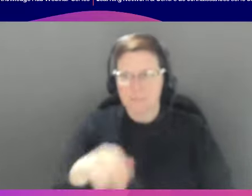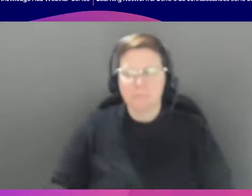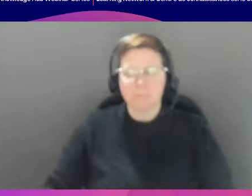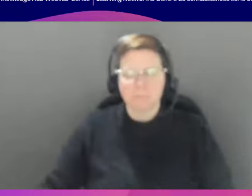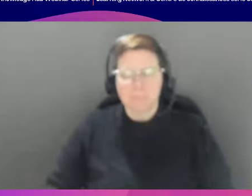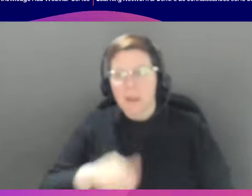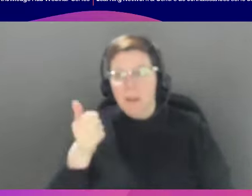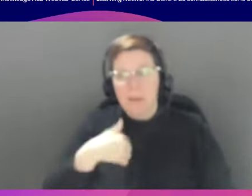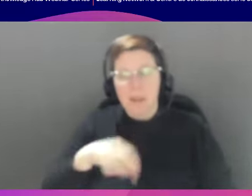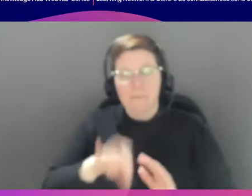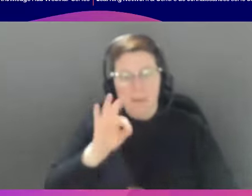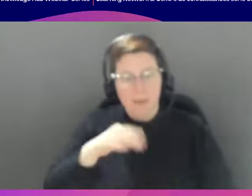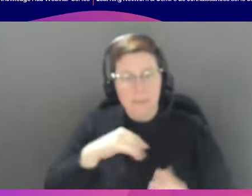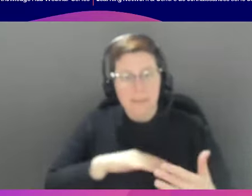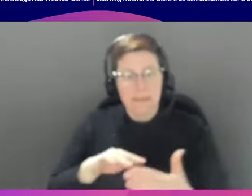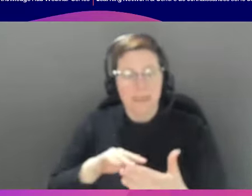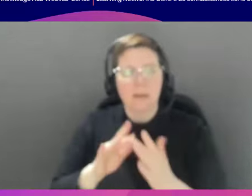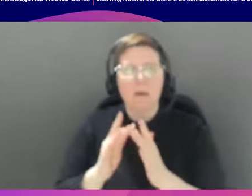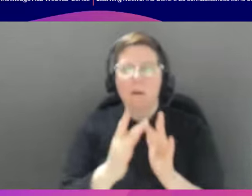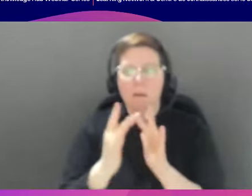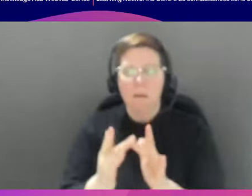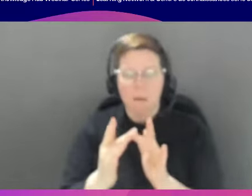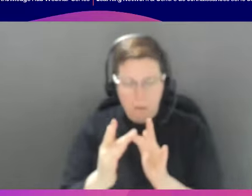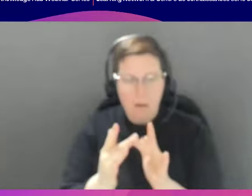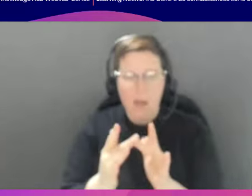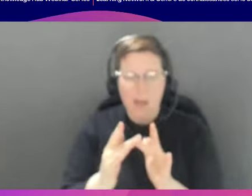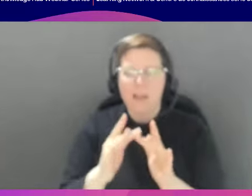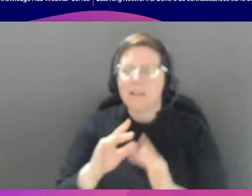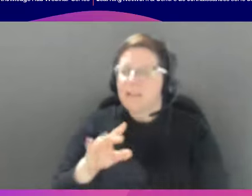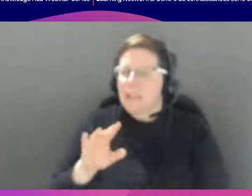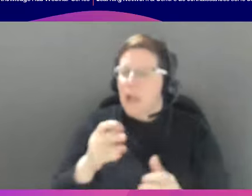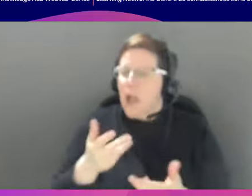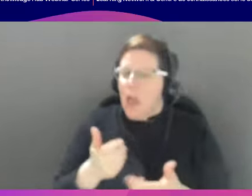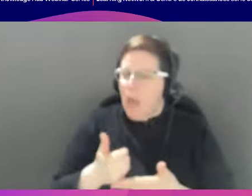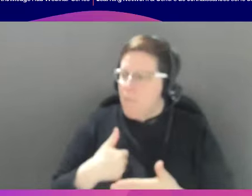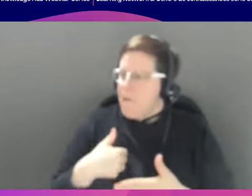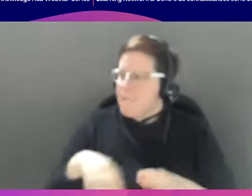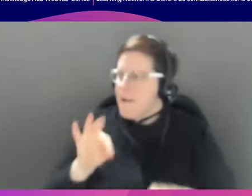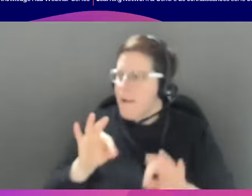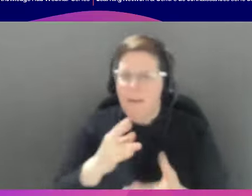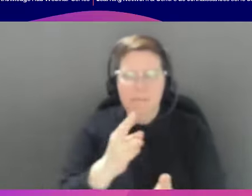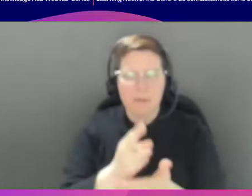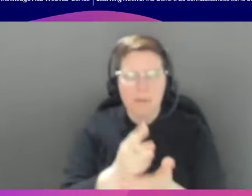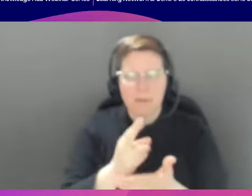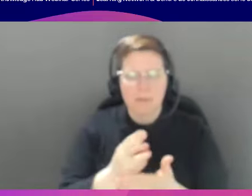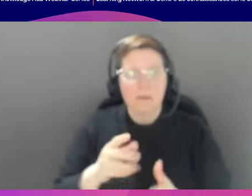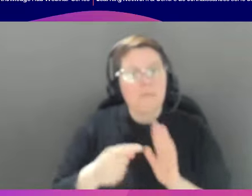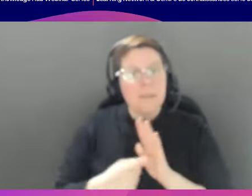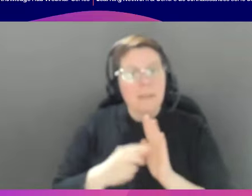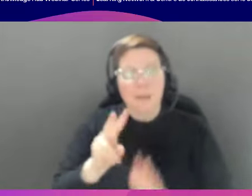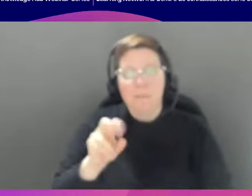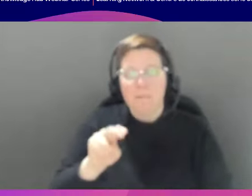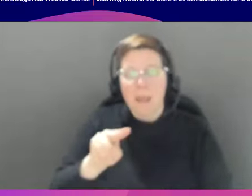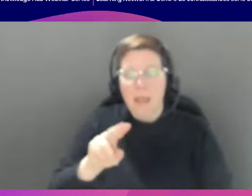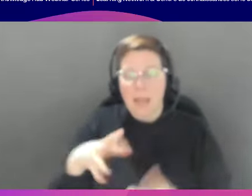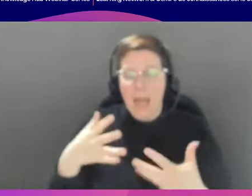study is that online networks also enable one another to gain resources. And so such as the van attack, this allows them